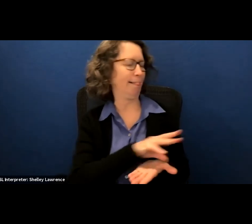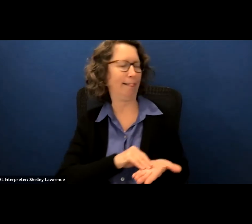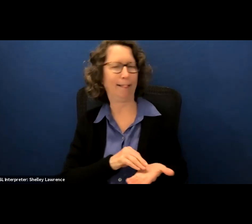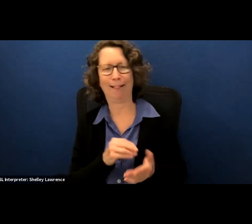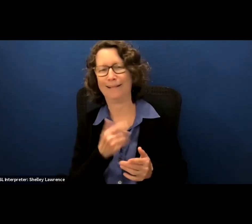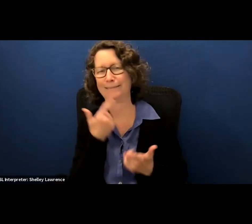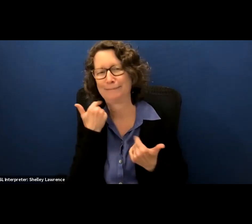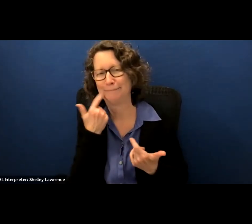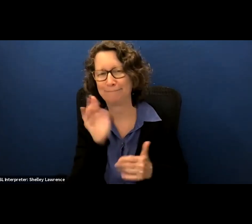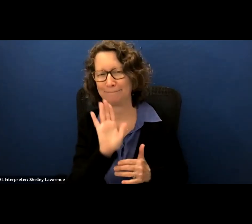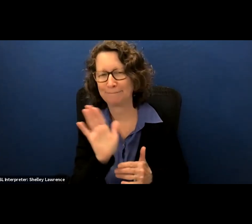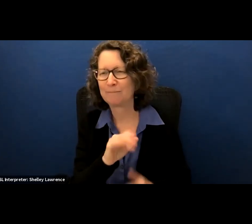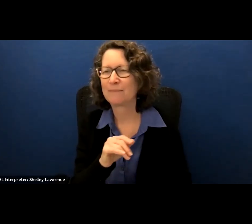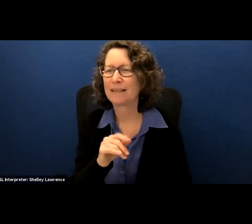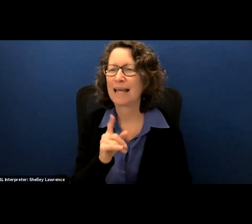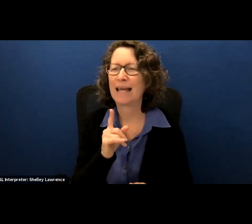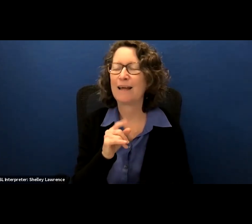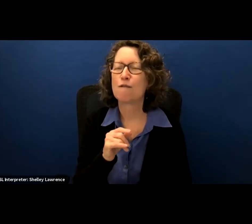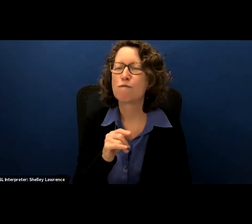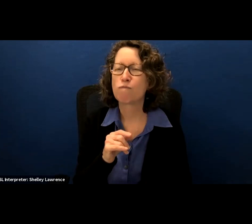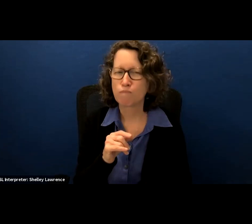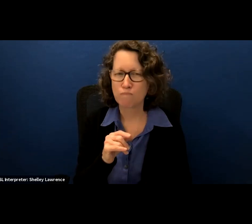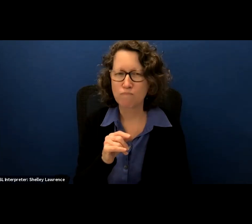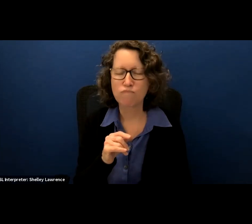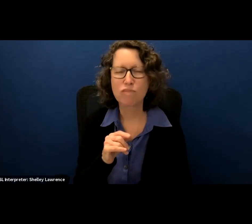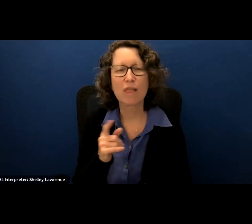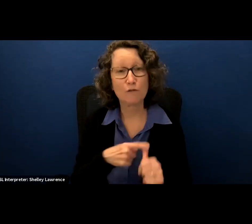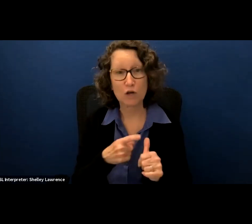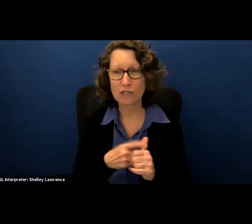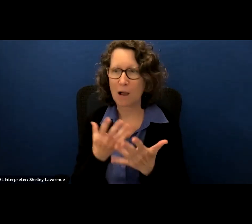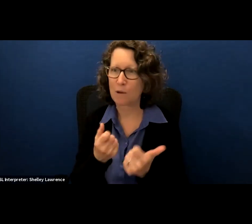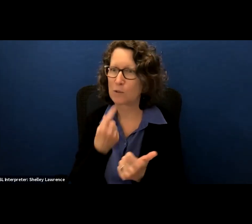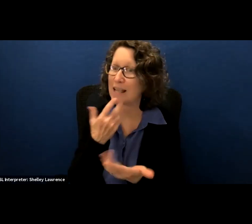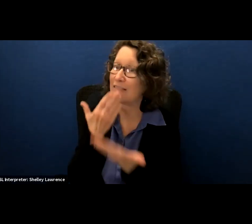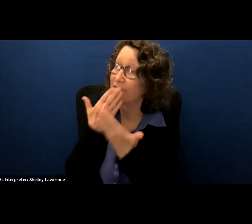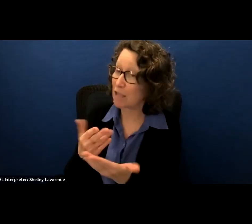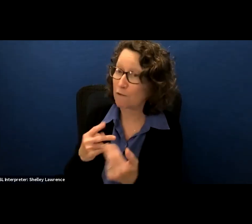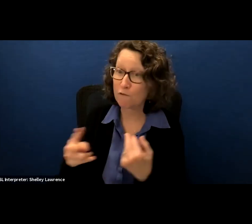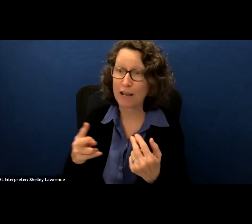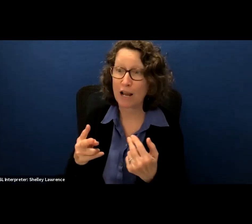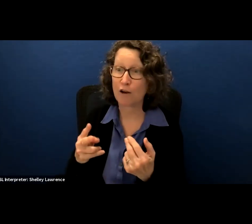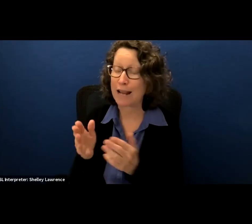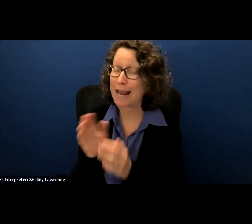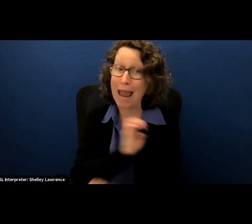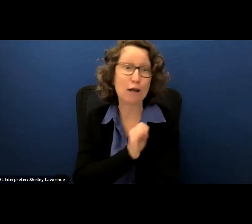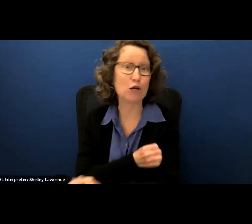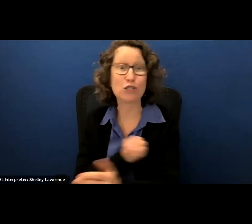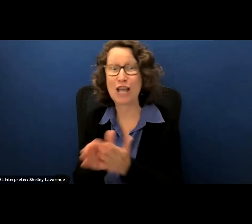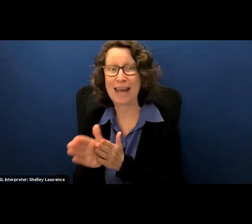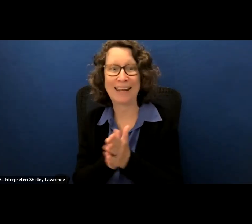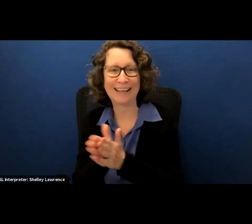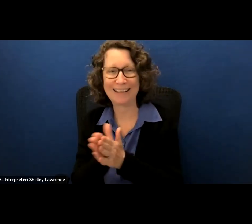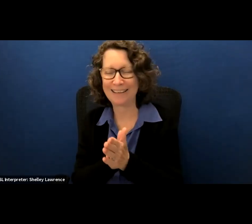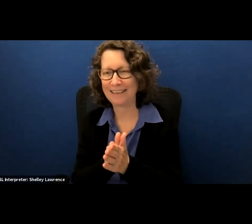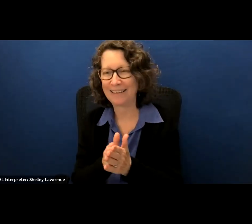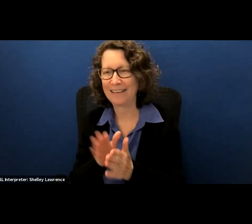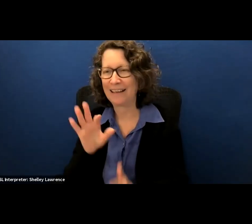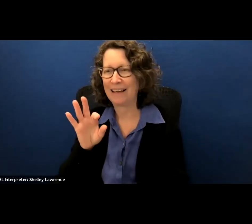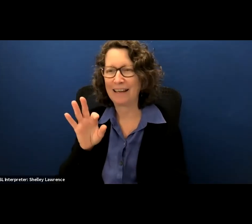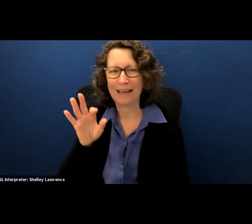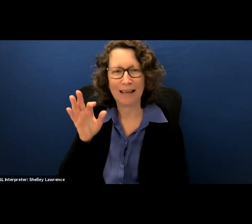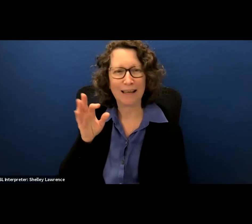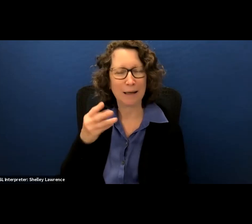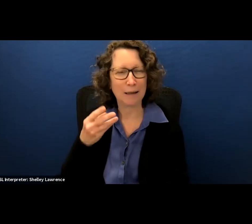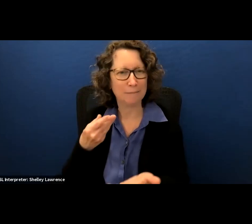just nodding those things down, that's so. But first, I just want to say thank you for a very energetic, fiscal